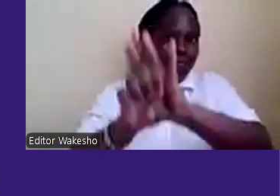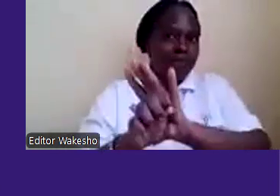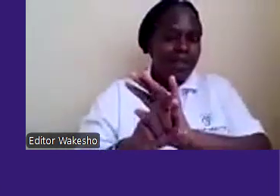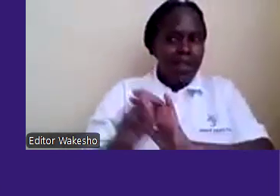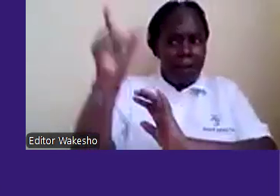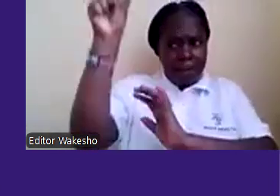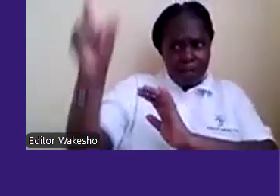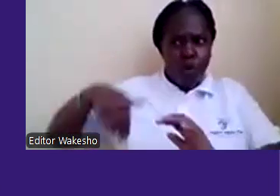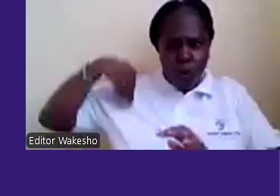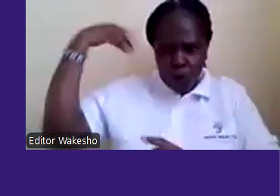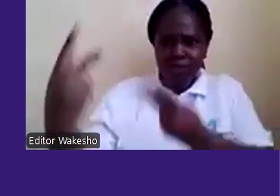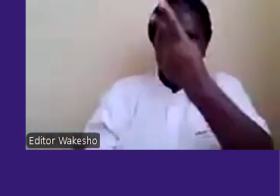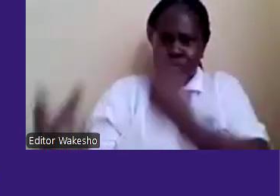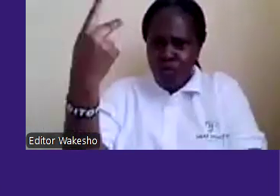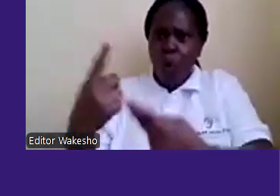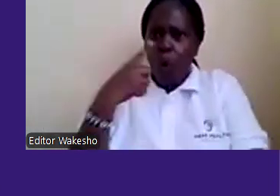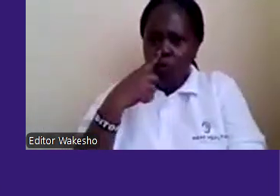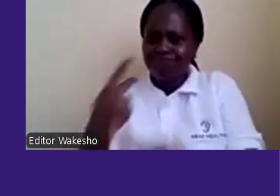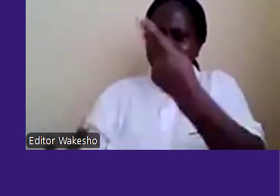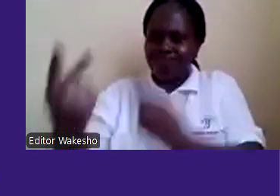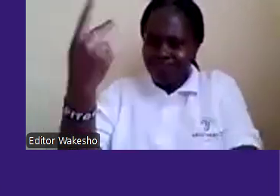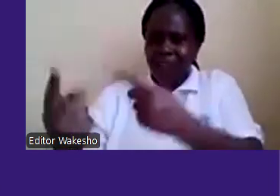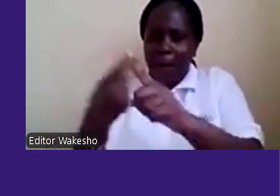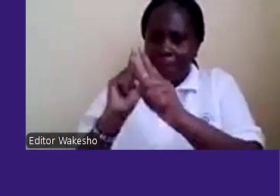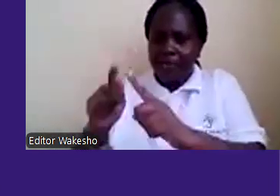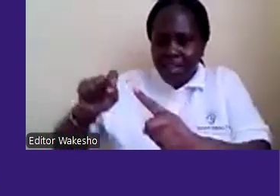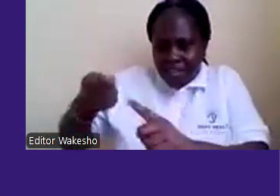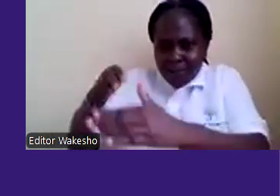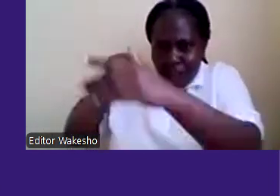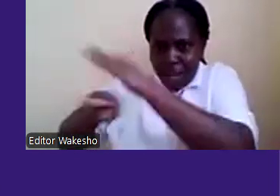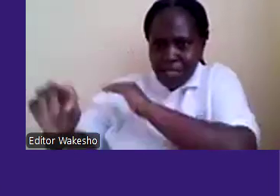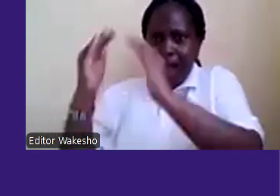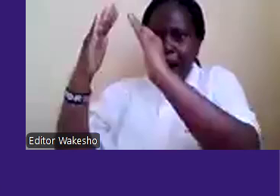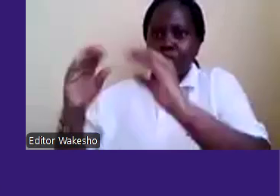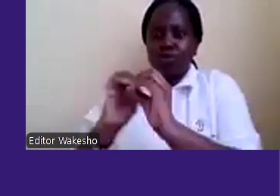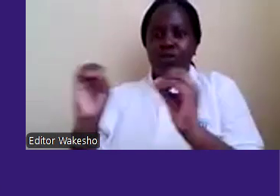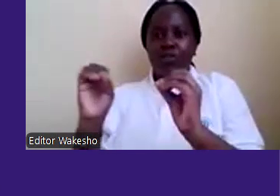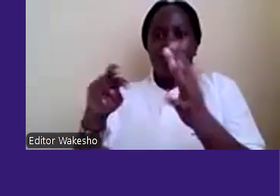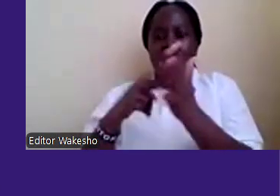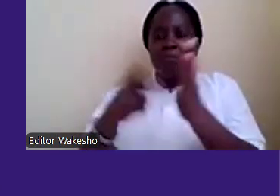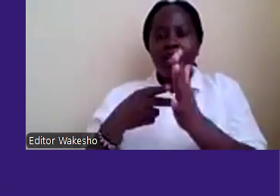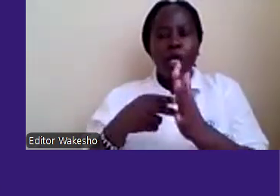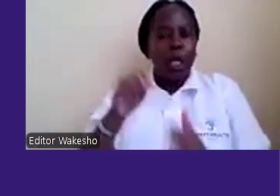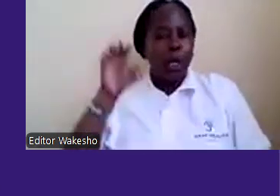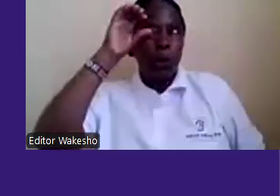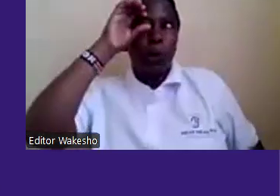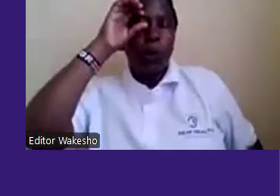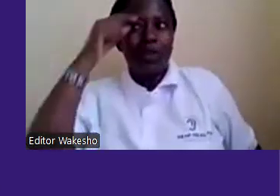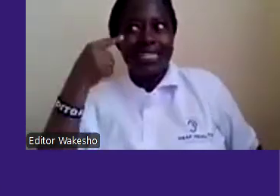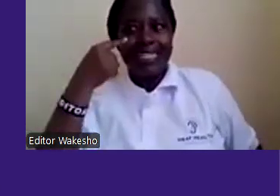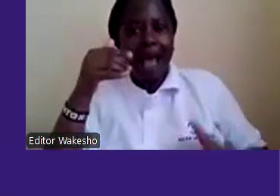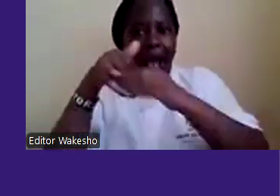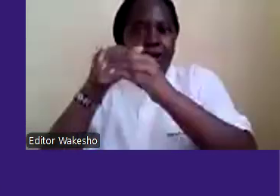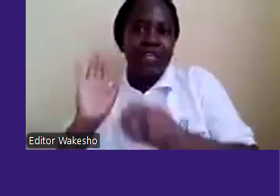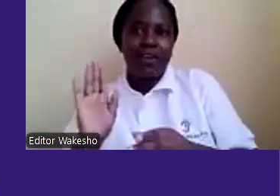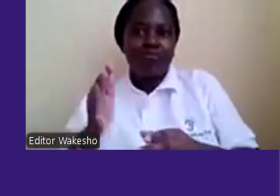cooking food, but because you don't have a key to enter the house, you're just outside, You can smell the food,